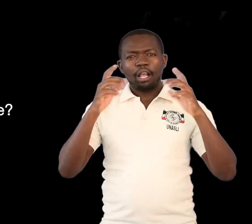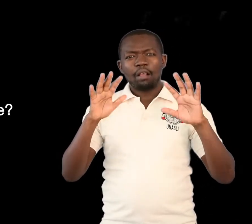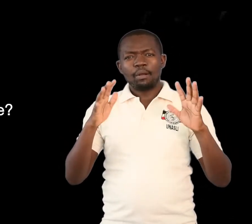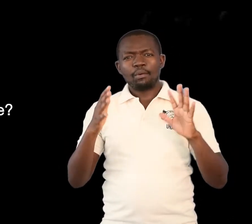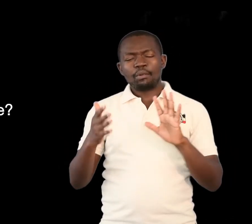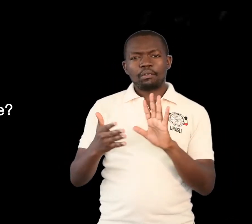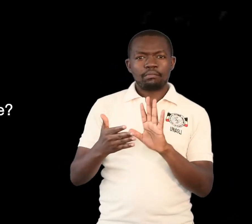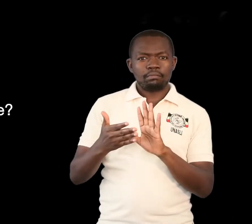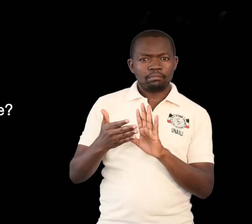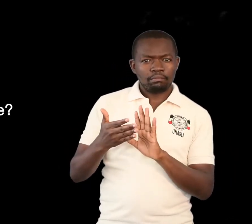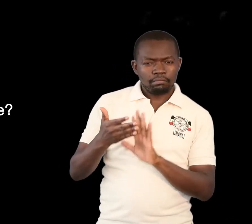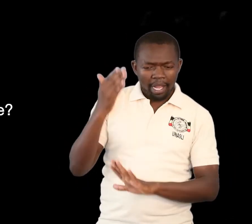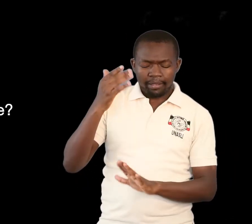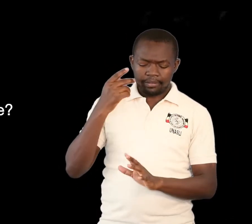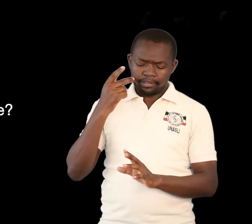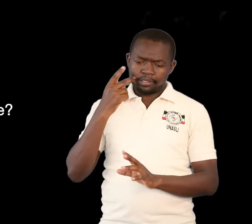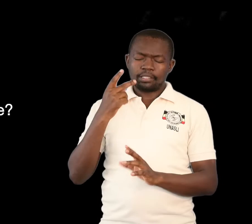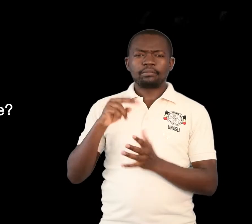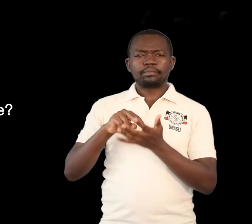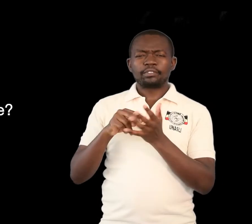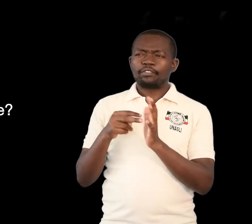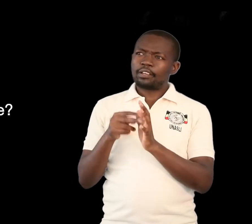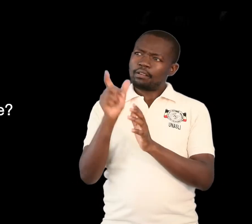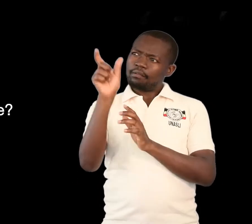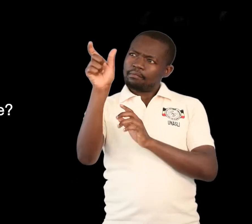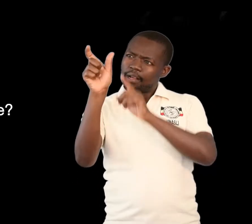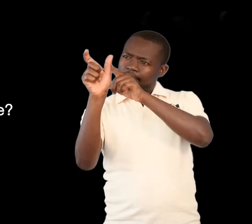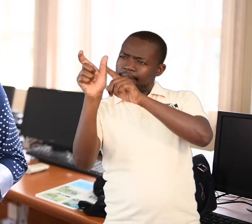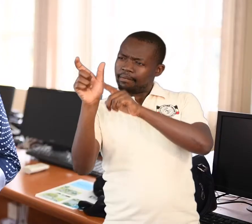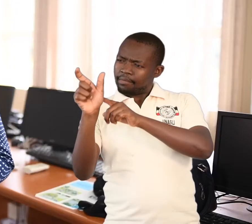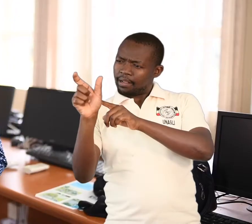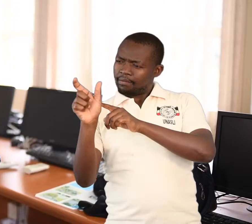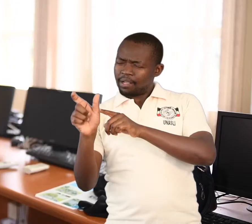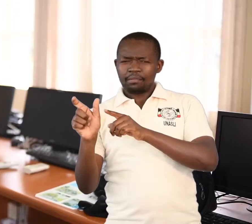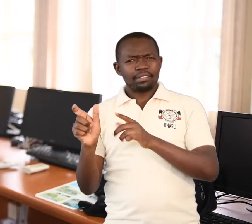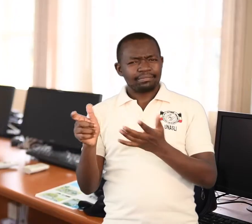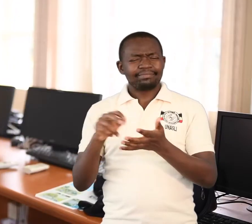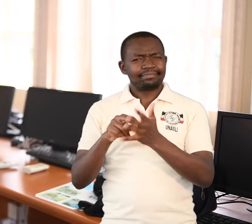right definition you could give to these terms.